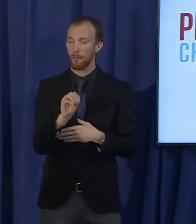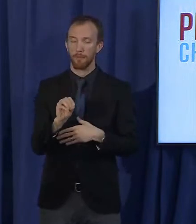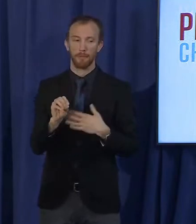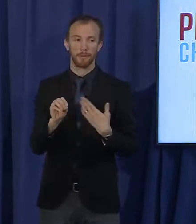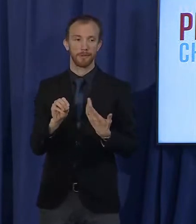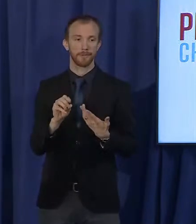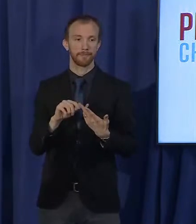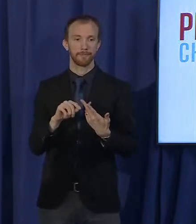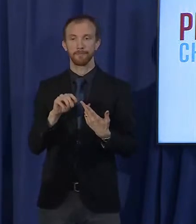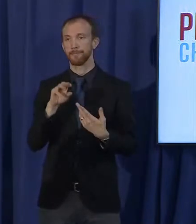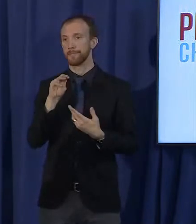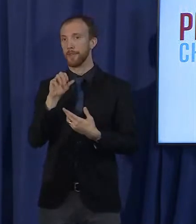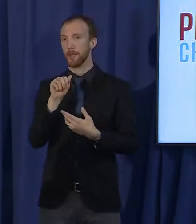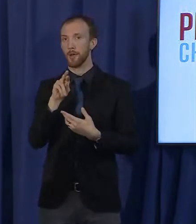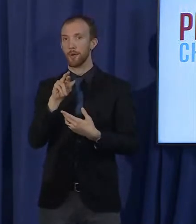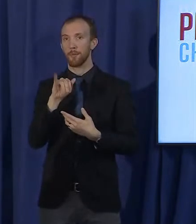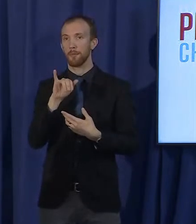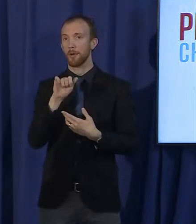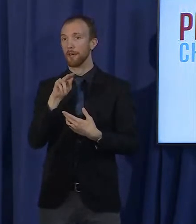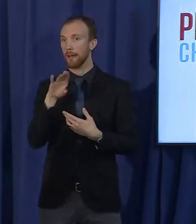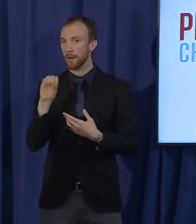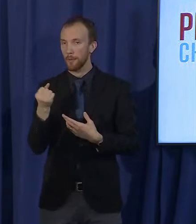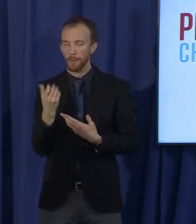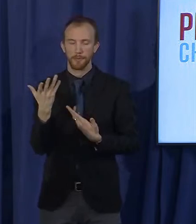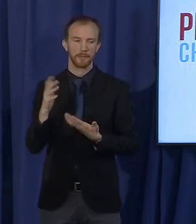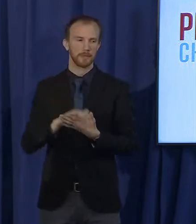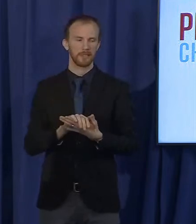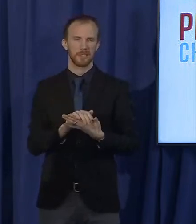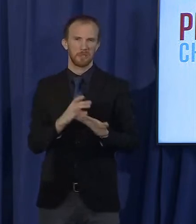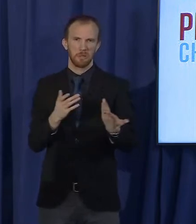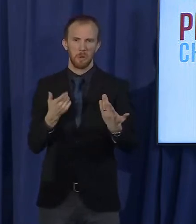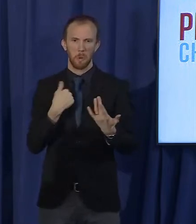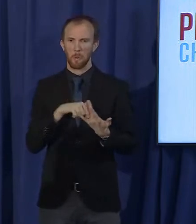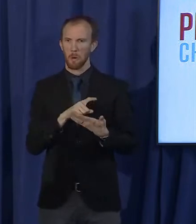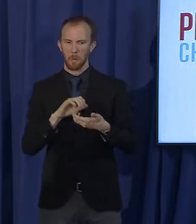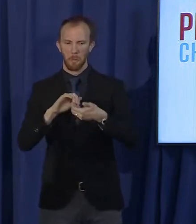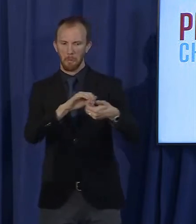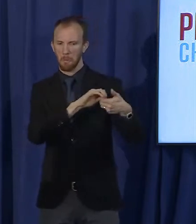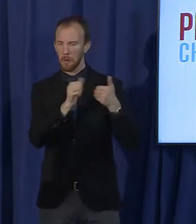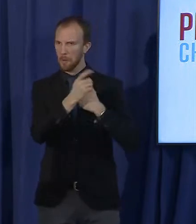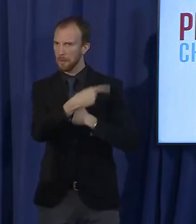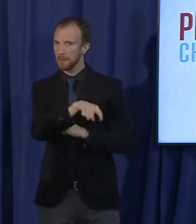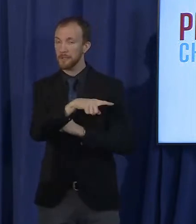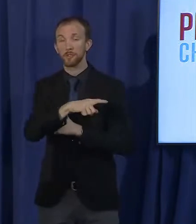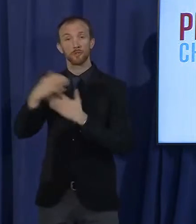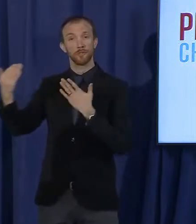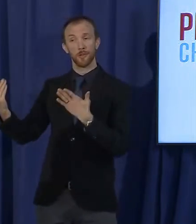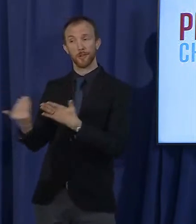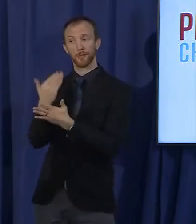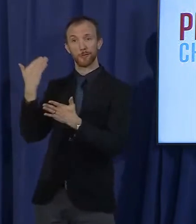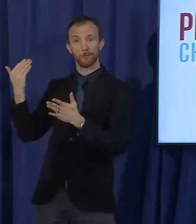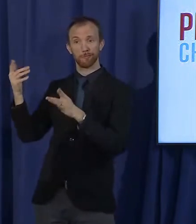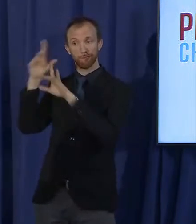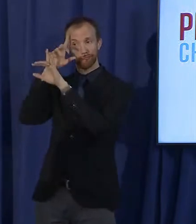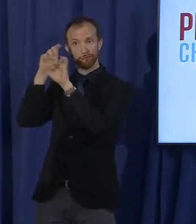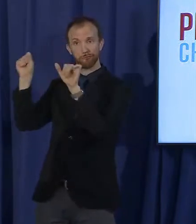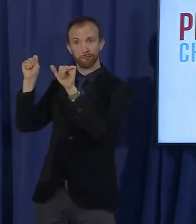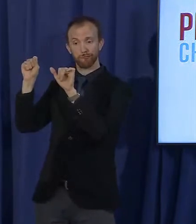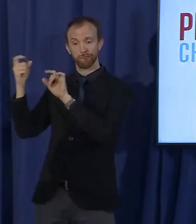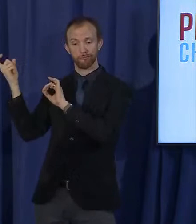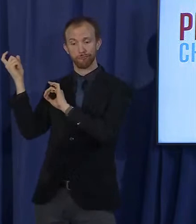new federal program is a way for pharmacies that perhaps have not done the